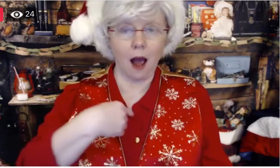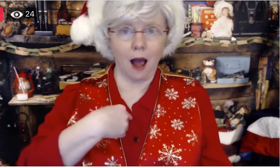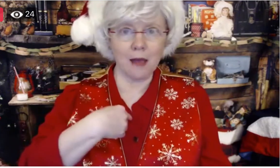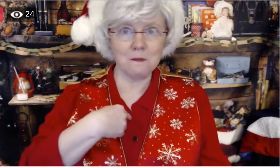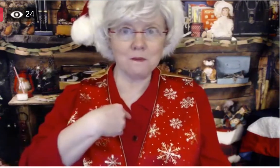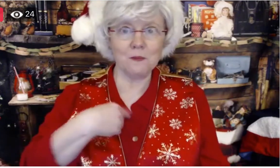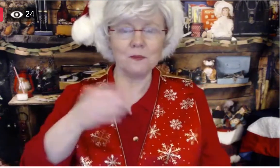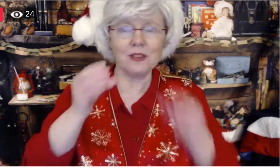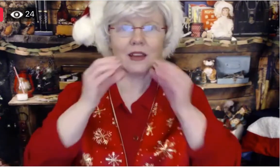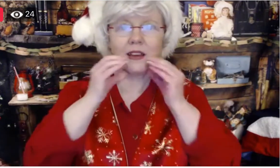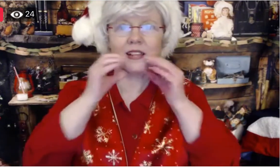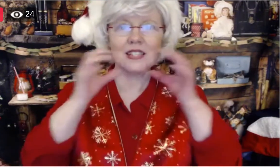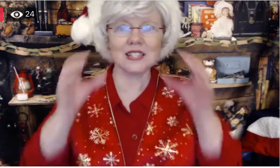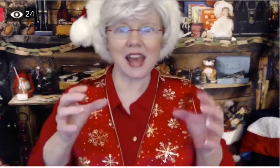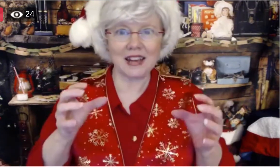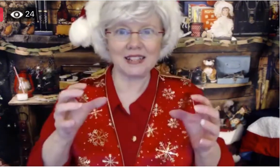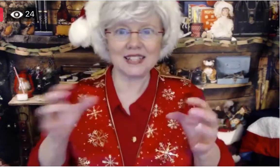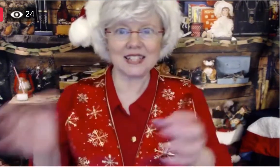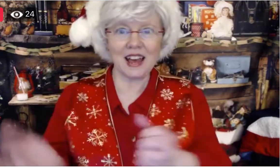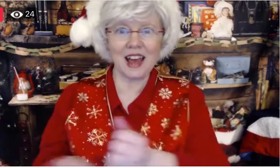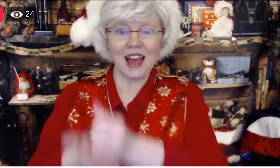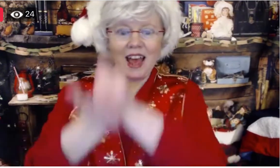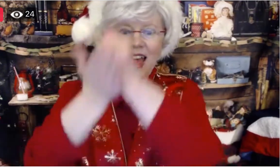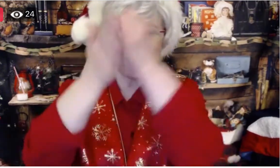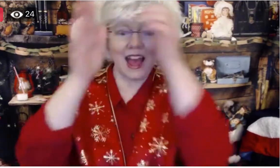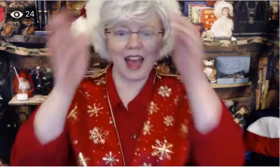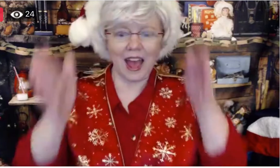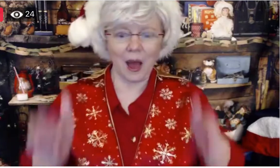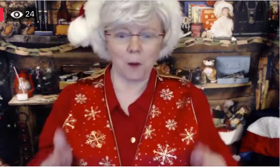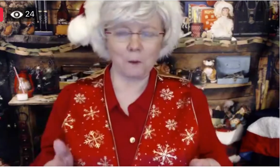I'm Santa's helper.